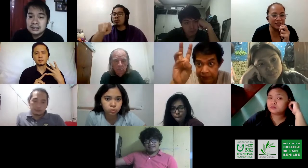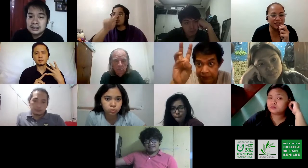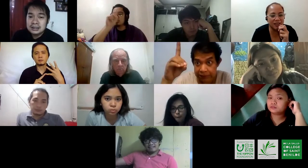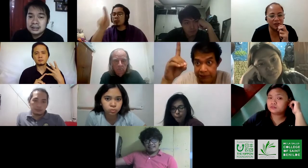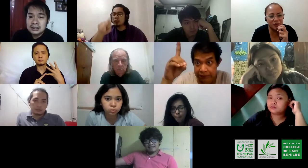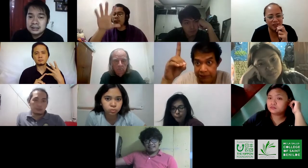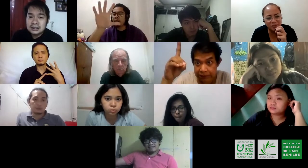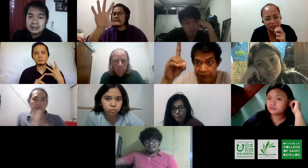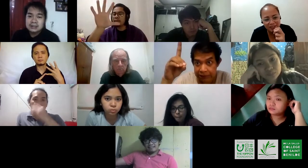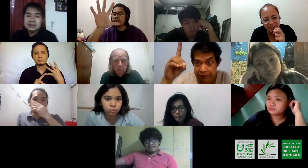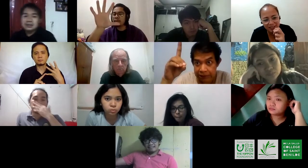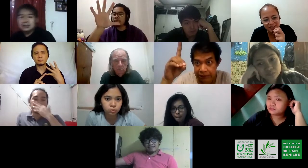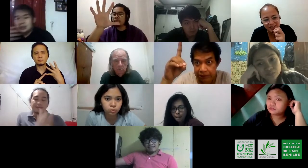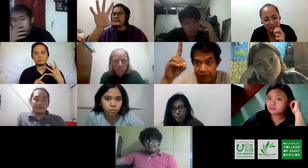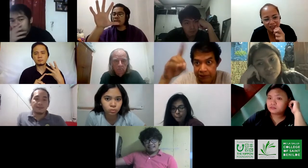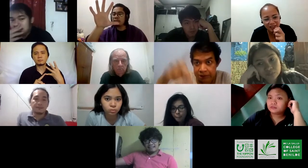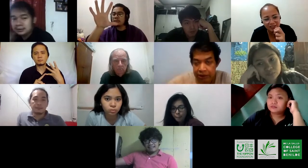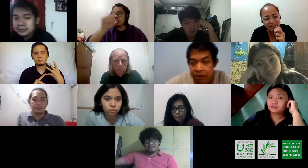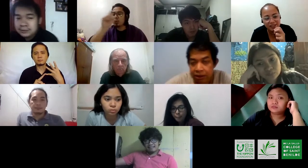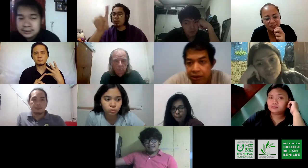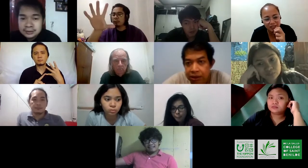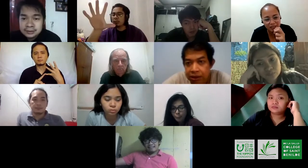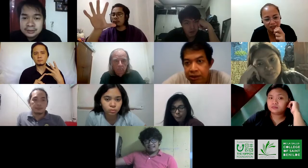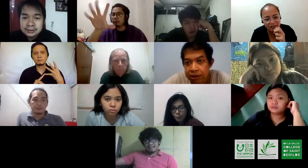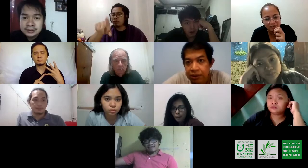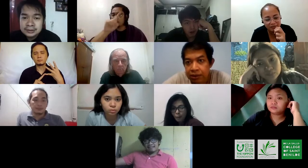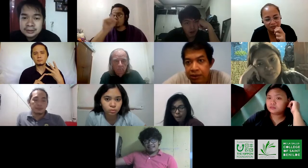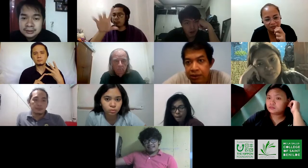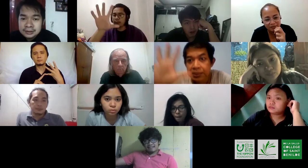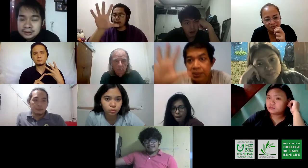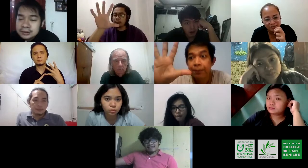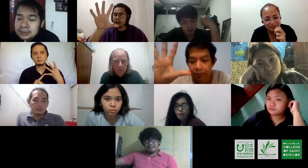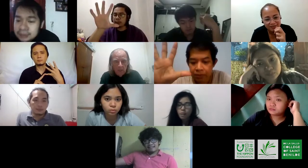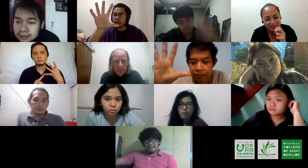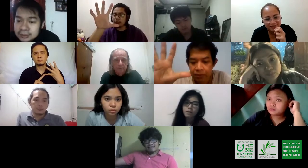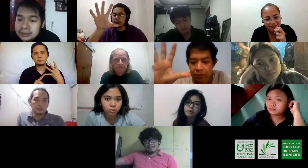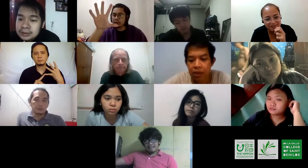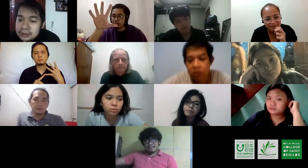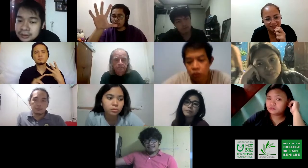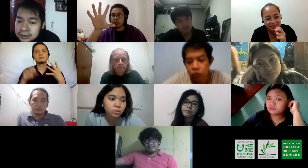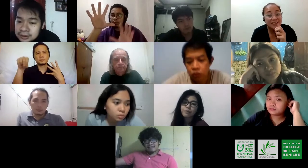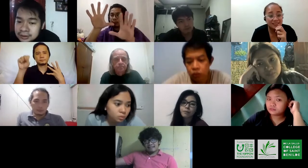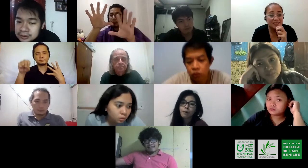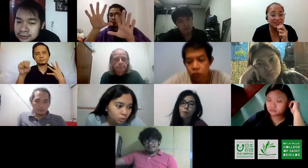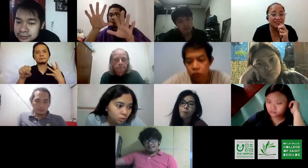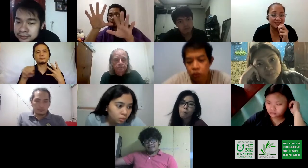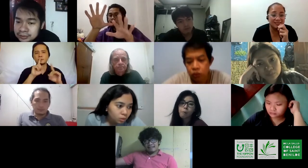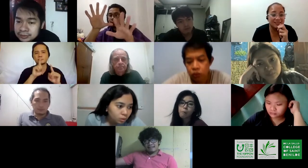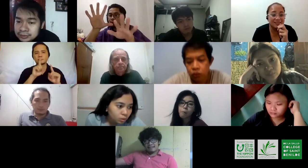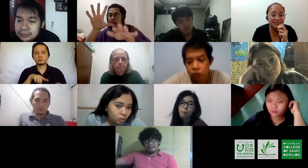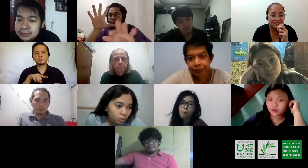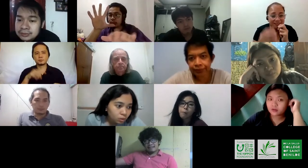Ray is asking, are we number 6? And the answer is letter D. Yes.